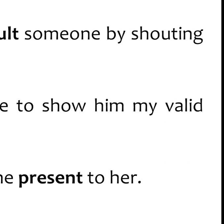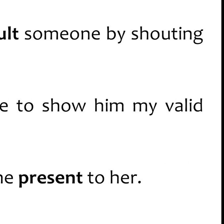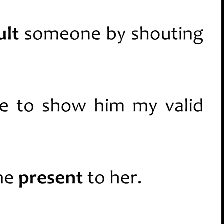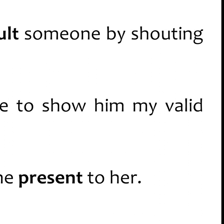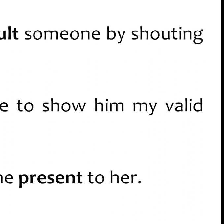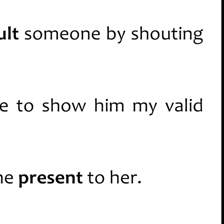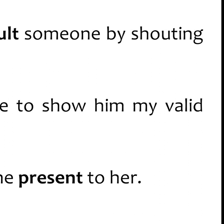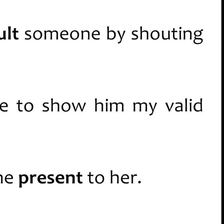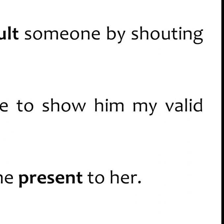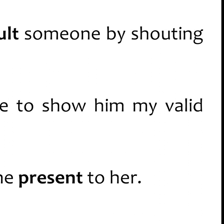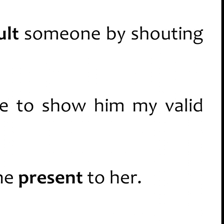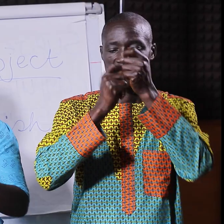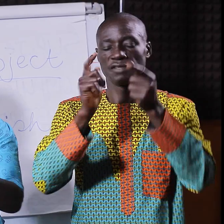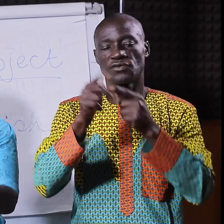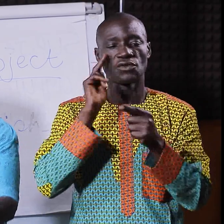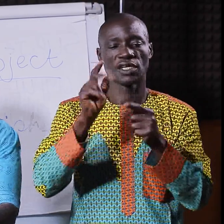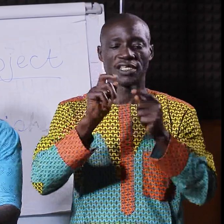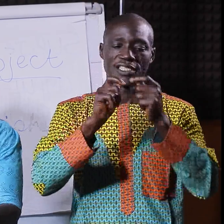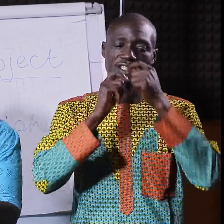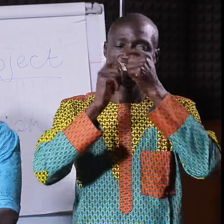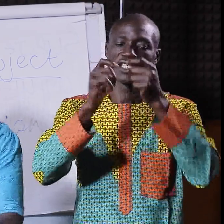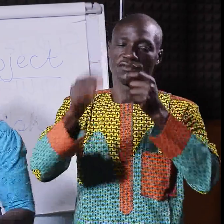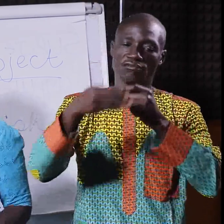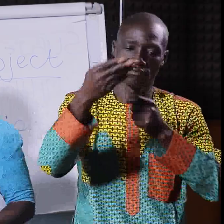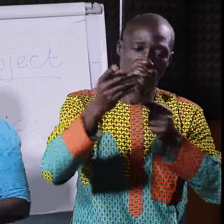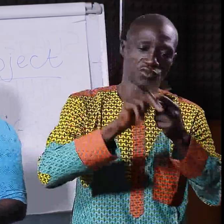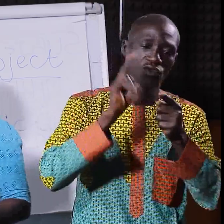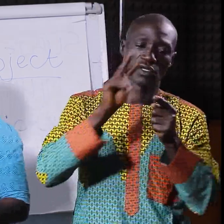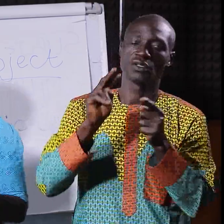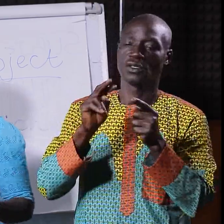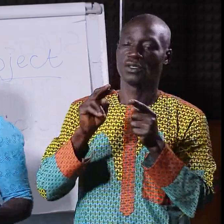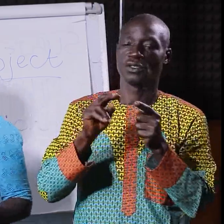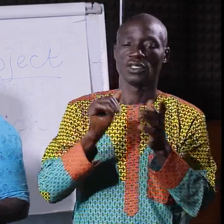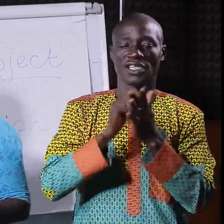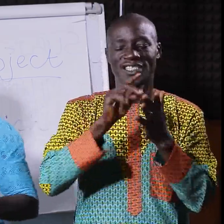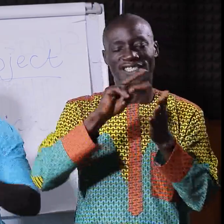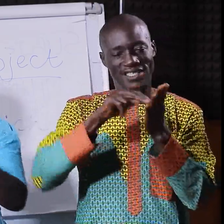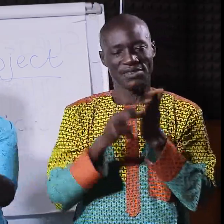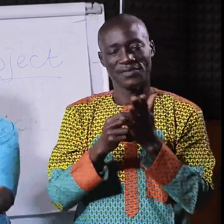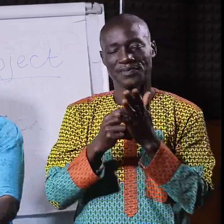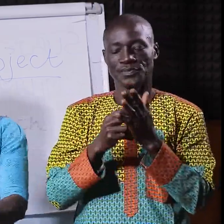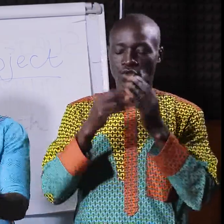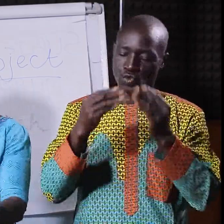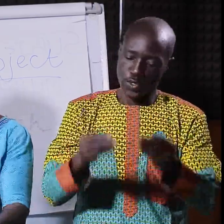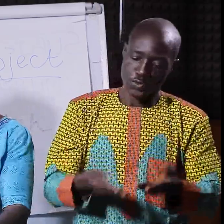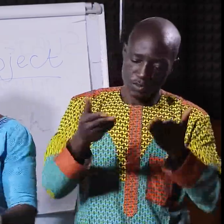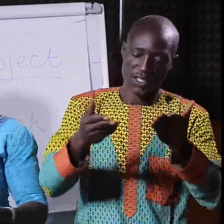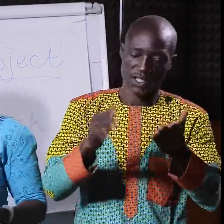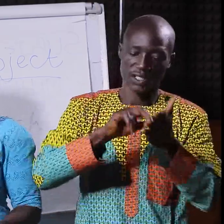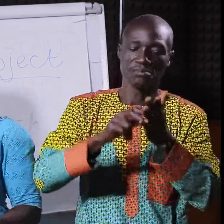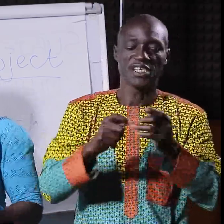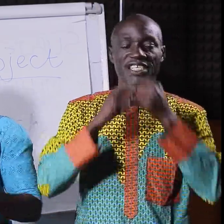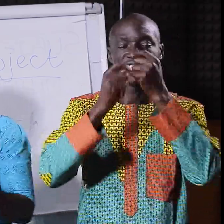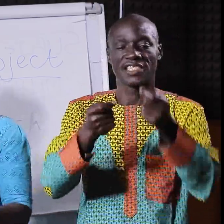present the present to her. Give the gift to her. In other words, that is what it means. So present is to give.